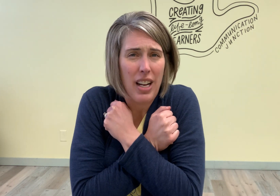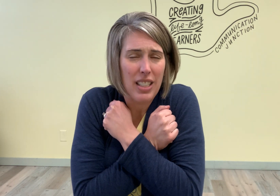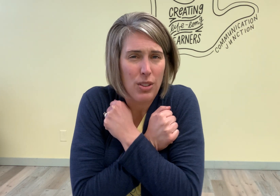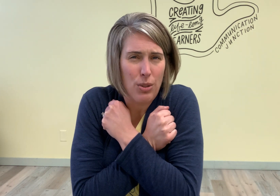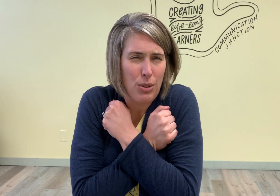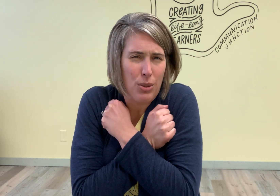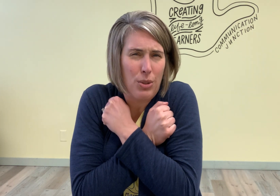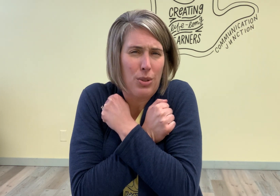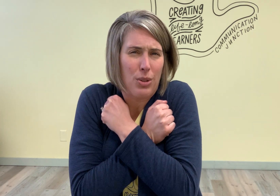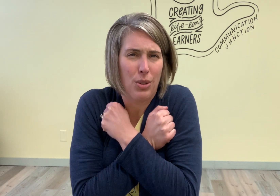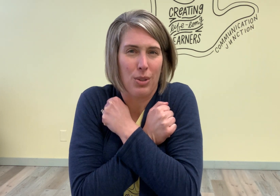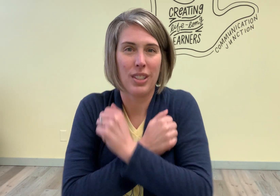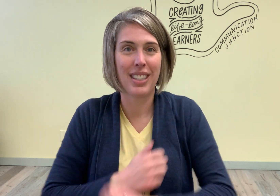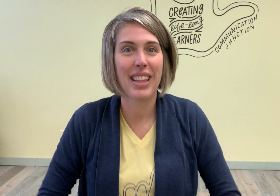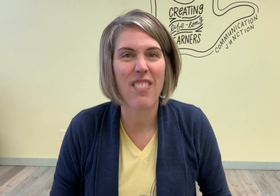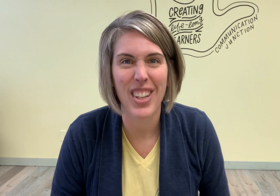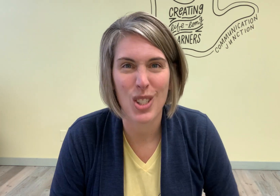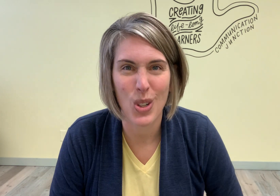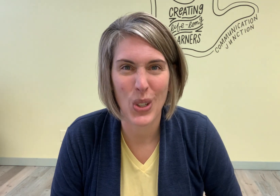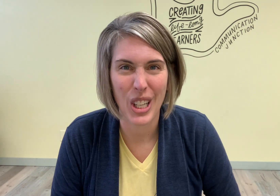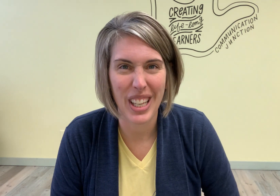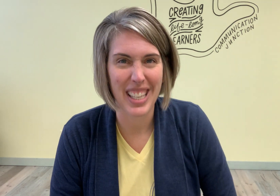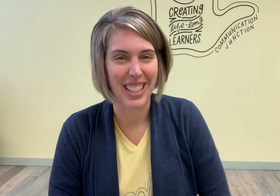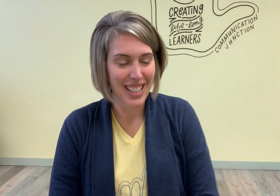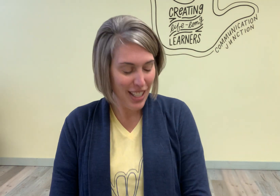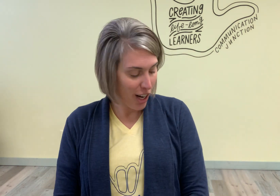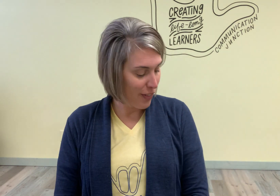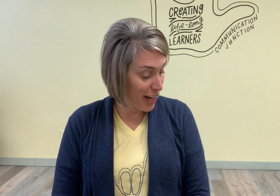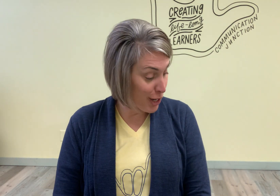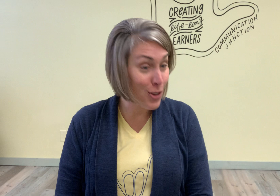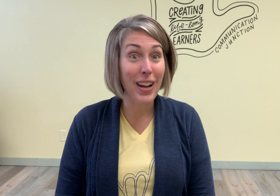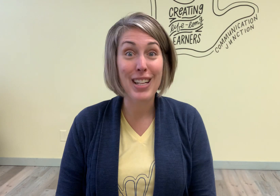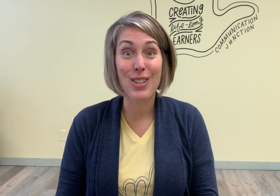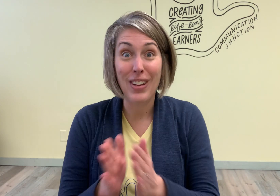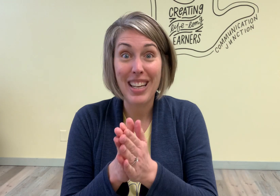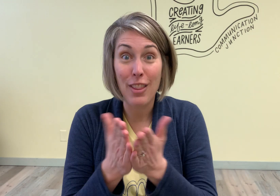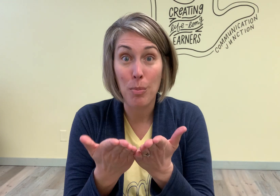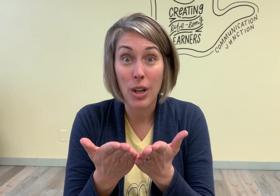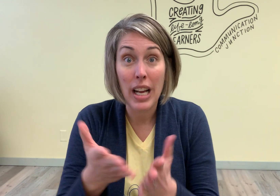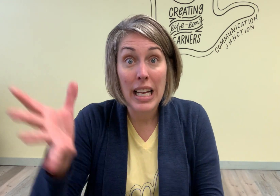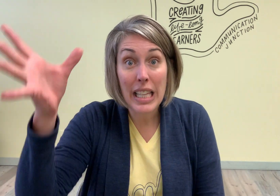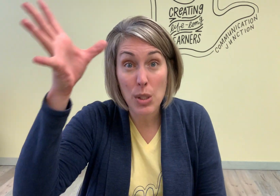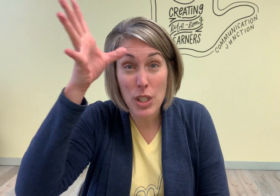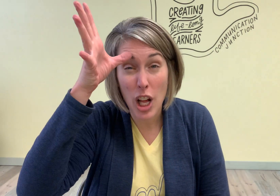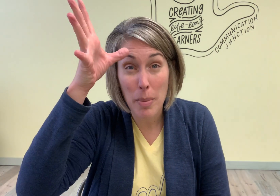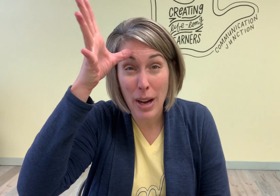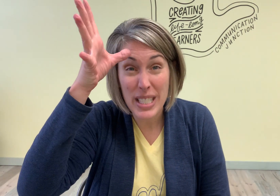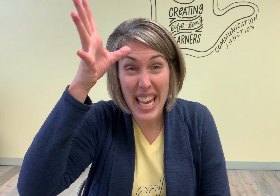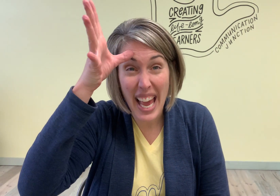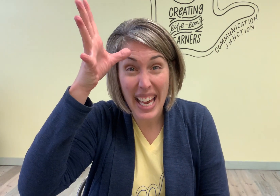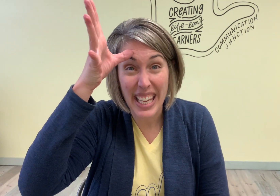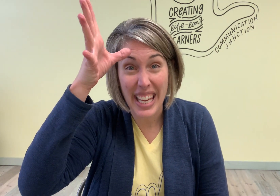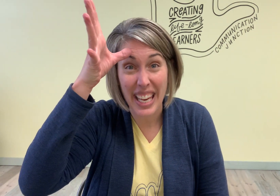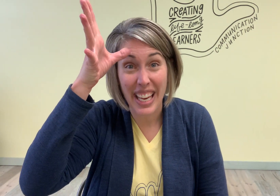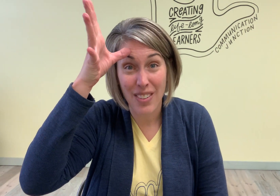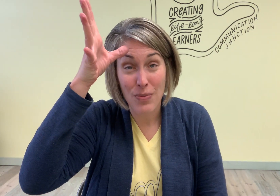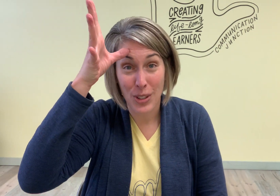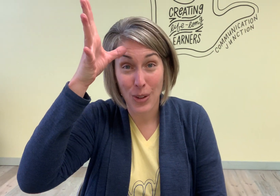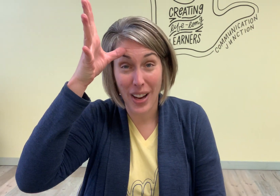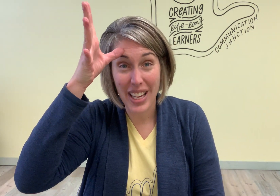hug. Ooh, ooh, that felt so good. All right, are you ready to read another book? This one's all about Daddy. You ready?